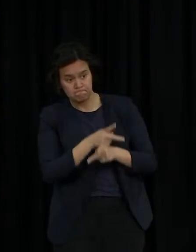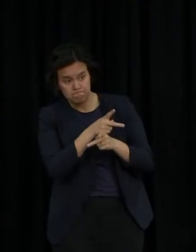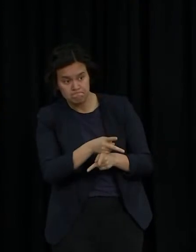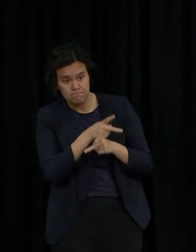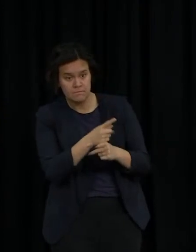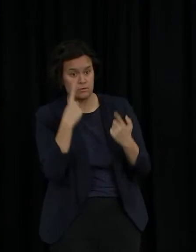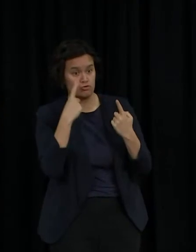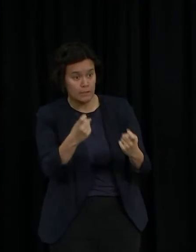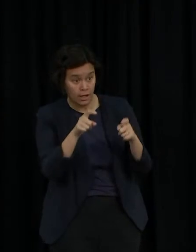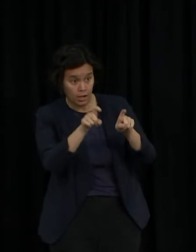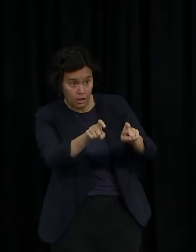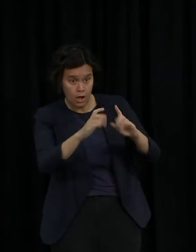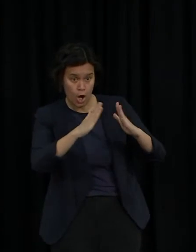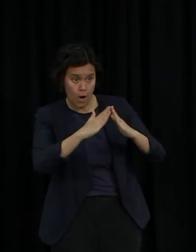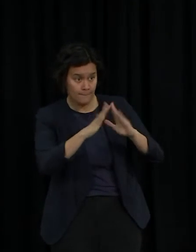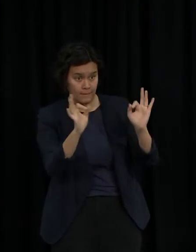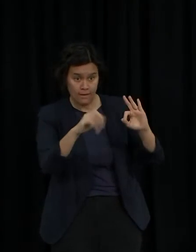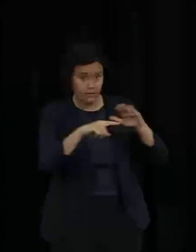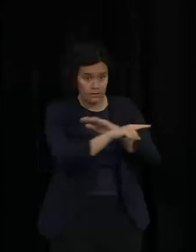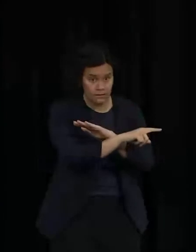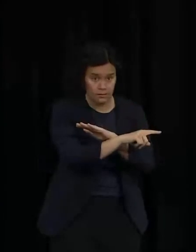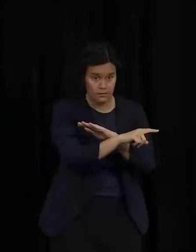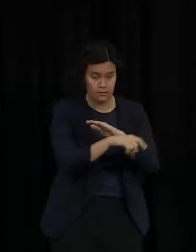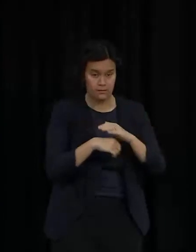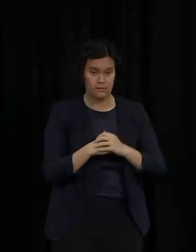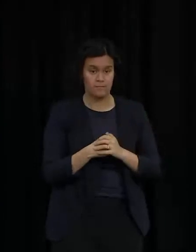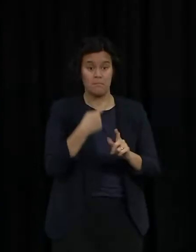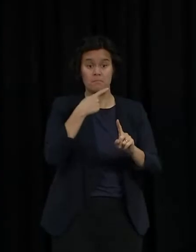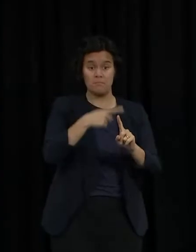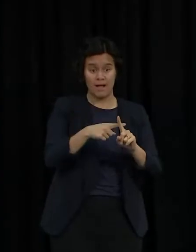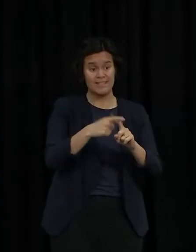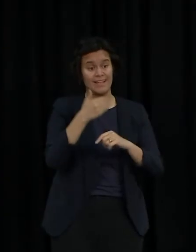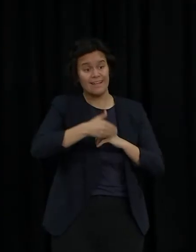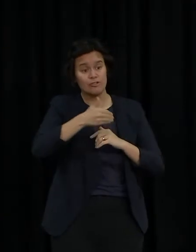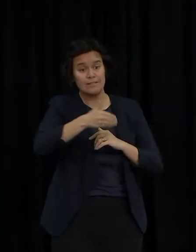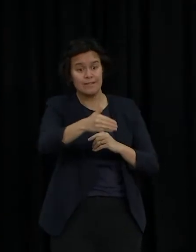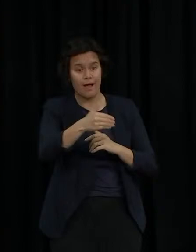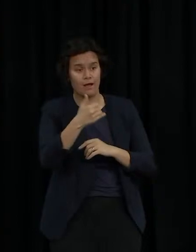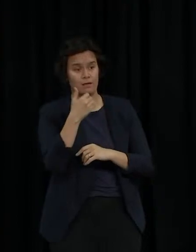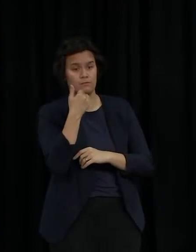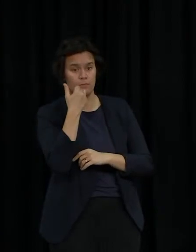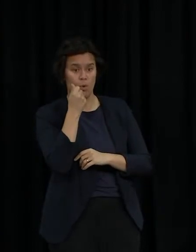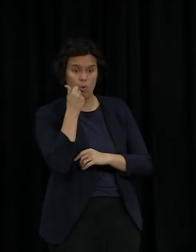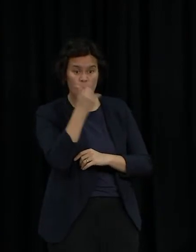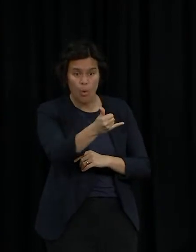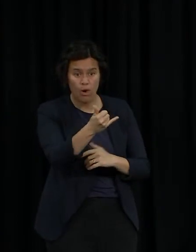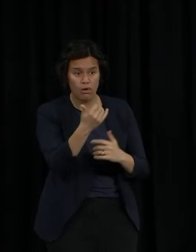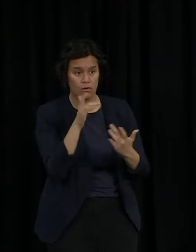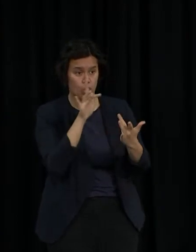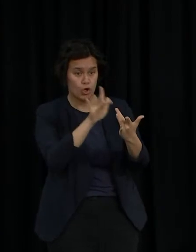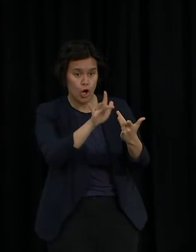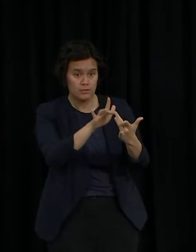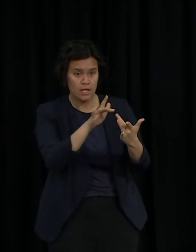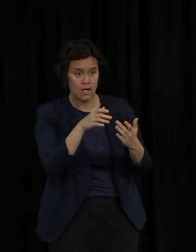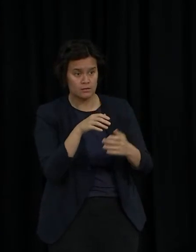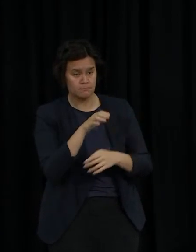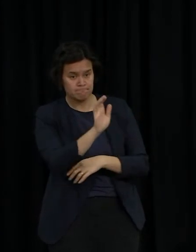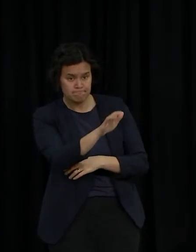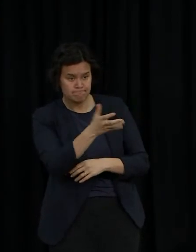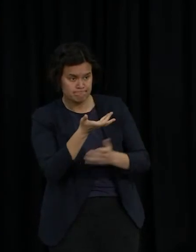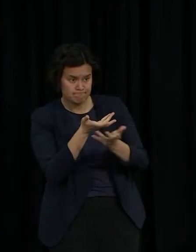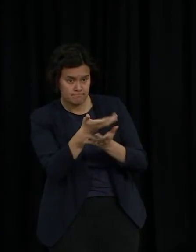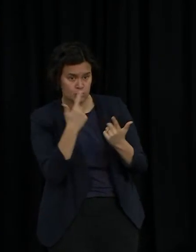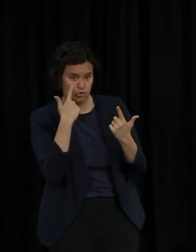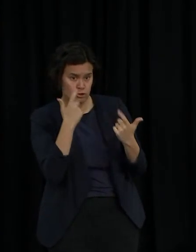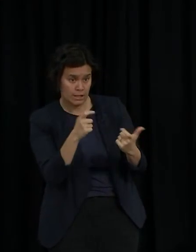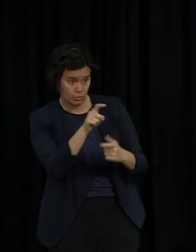staying where they need to be. There are daily contacts made, phone calls made with those individuals to